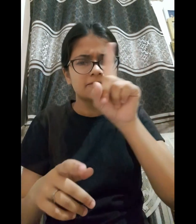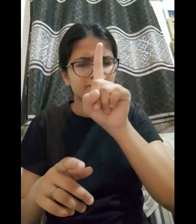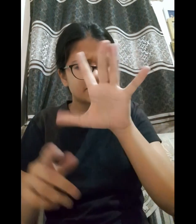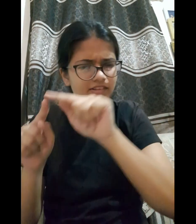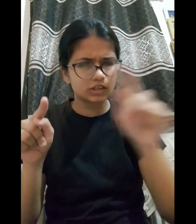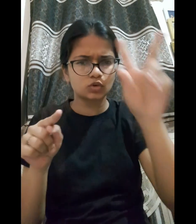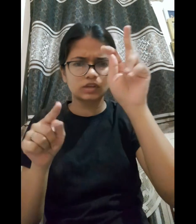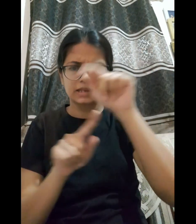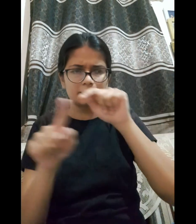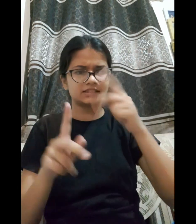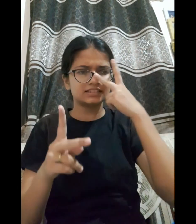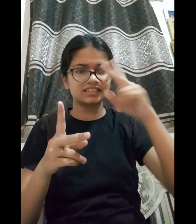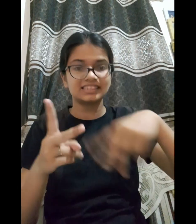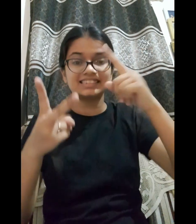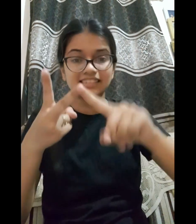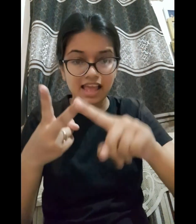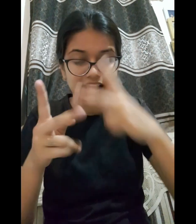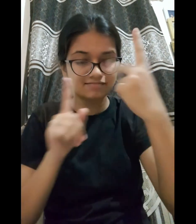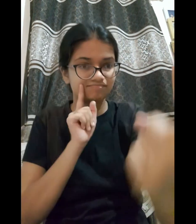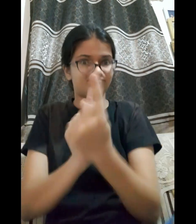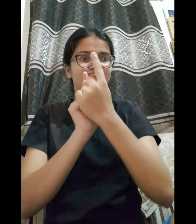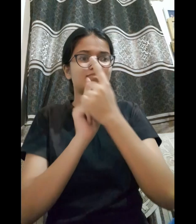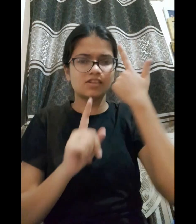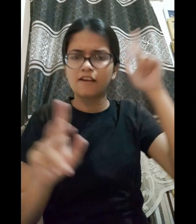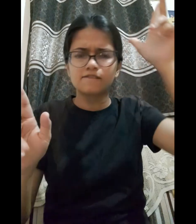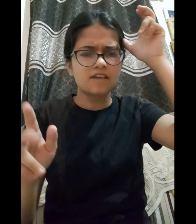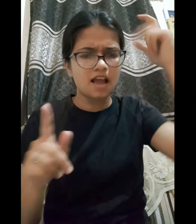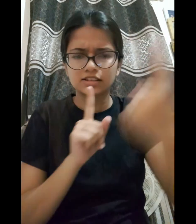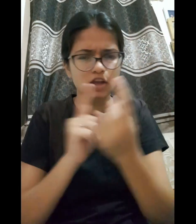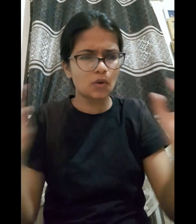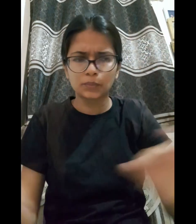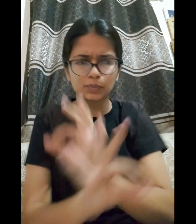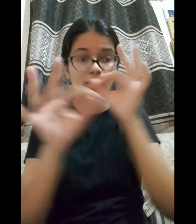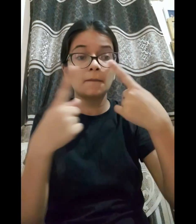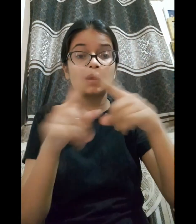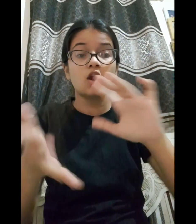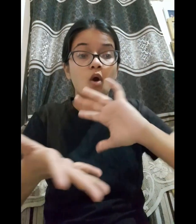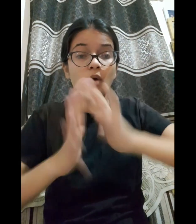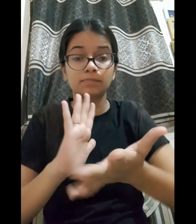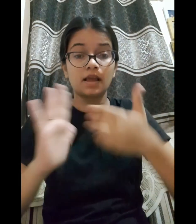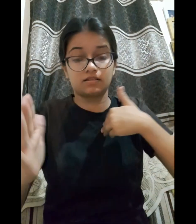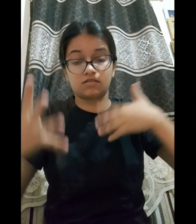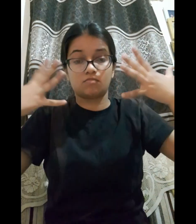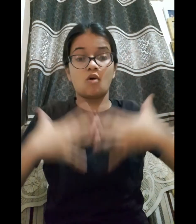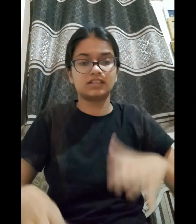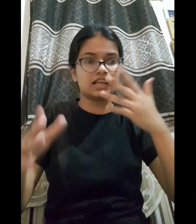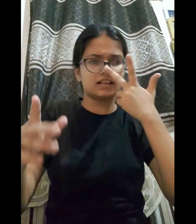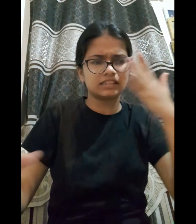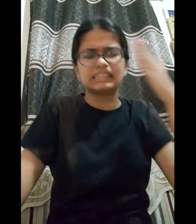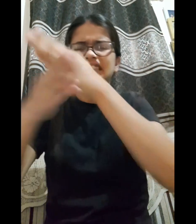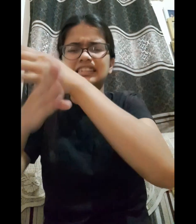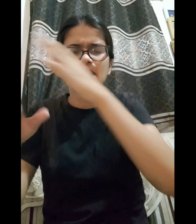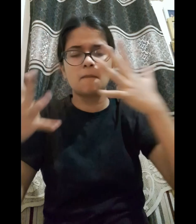you have the second phase caused not by the virus but by the autoantibodies, attacking the body's